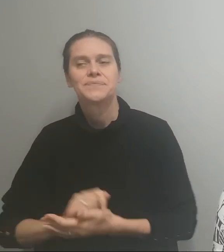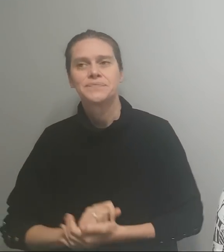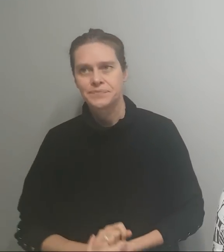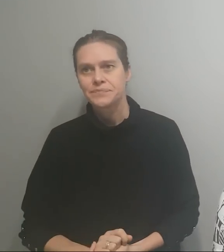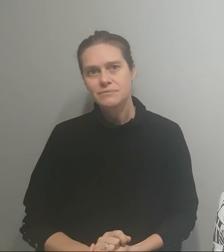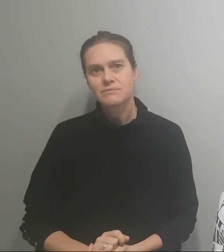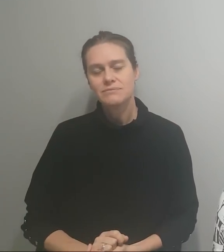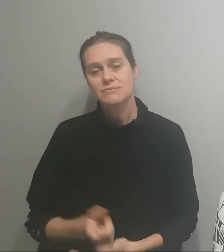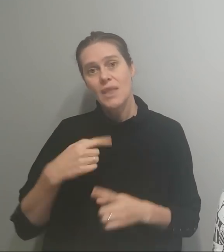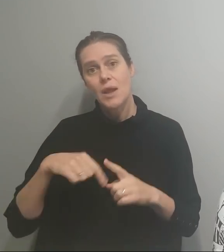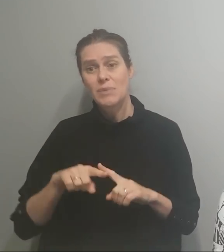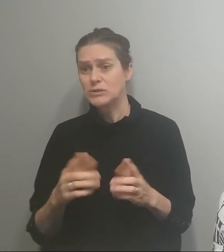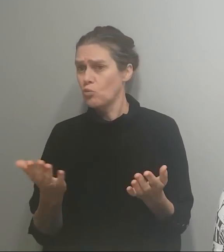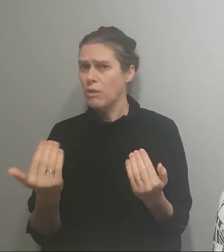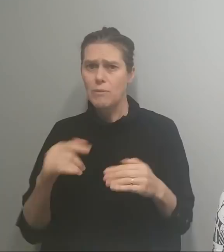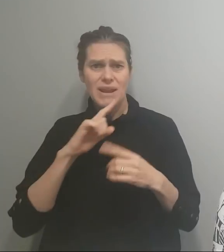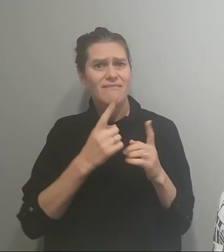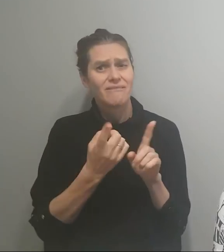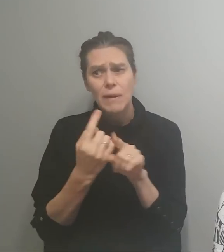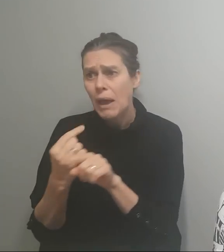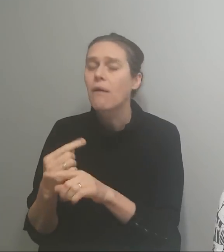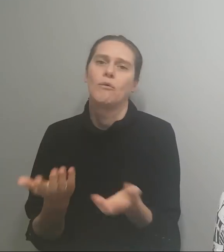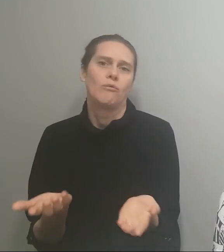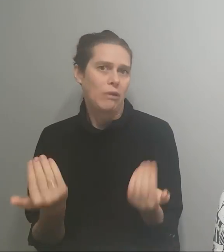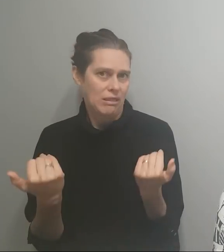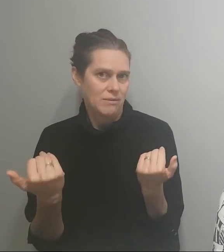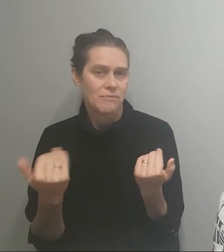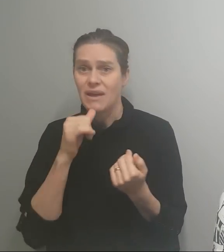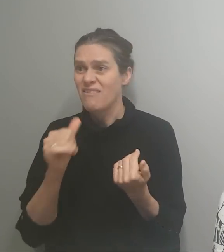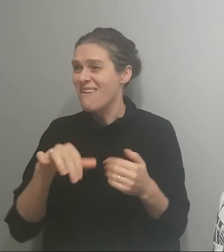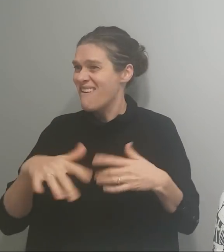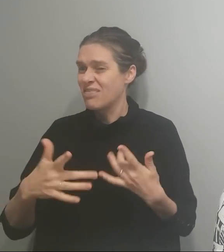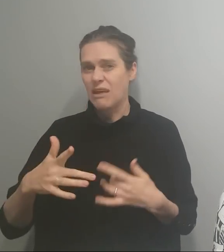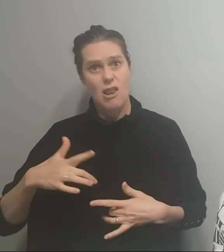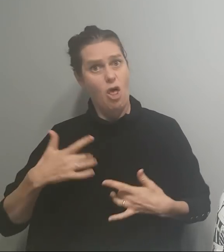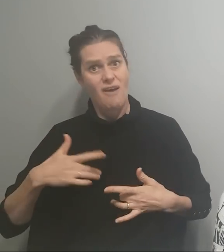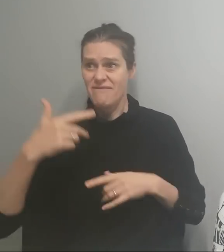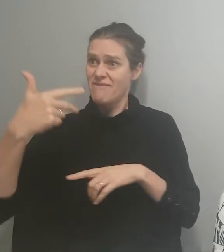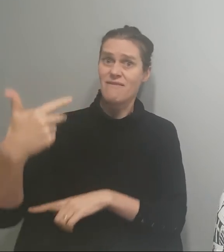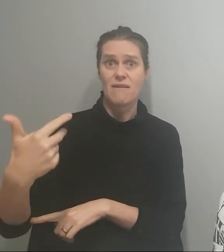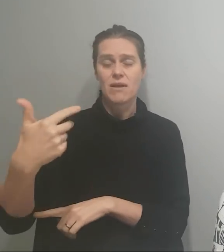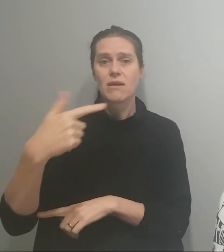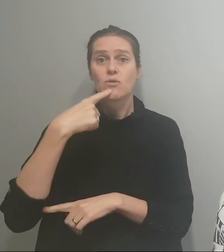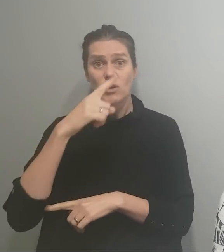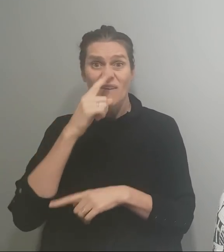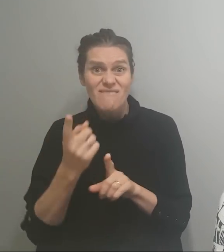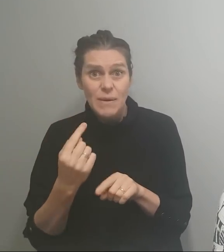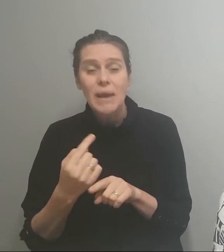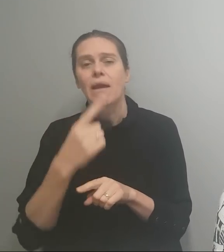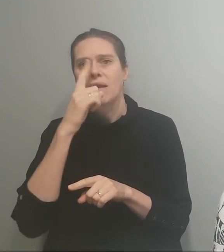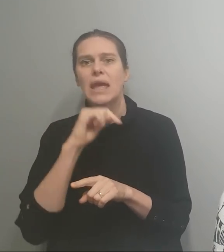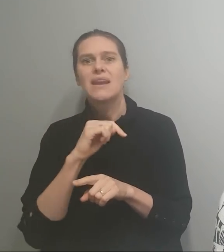Also, we really welcome any feedback. So if you have feedback about the live streaming sessions, please contact us at